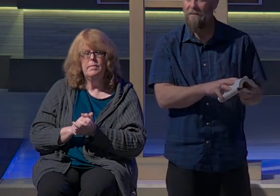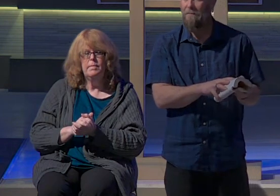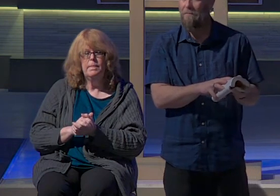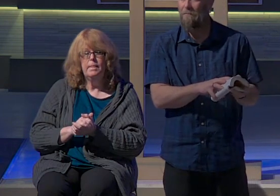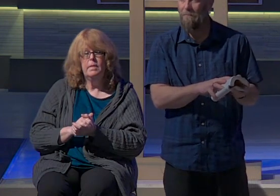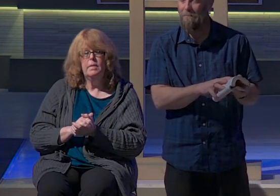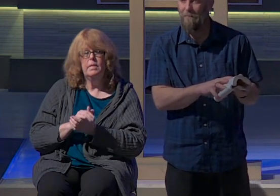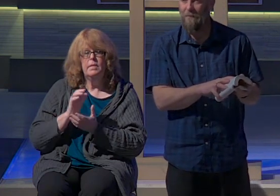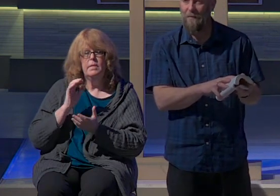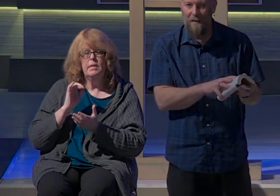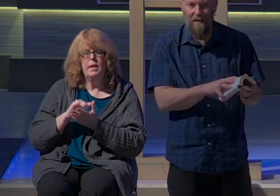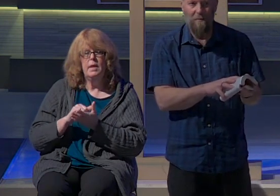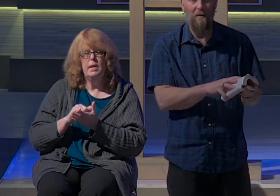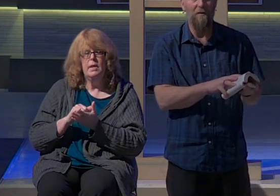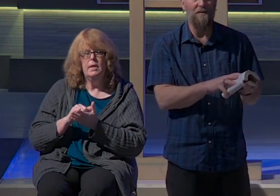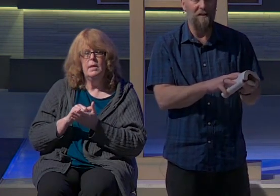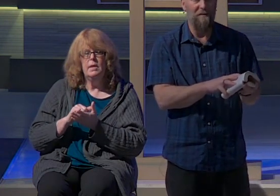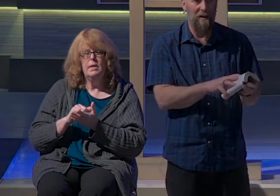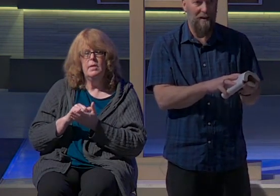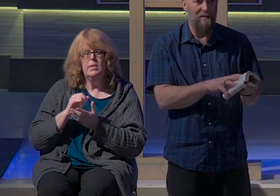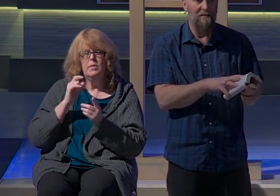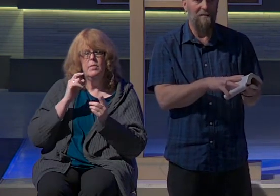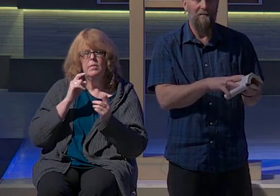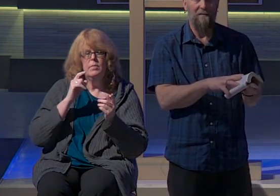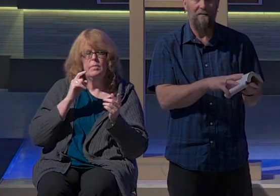Man, thinking about